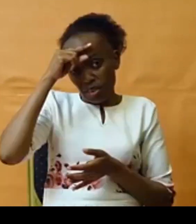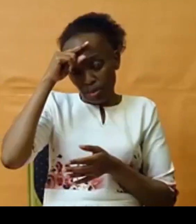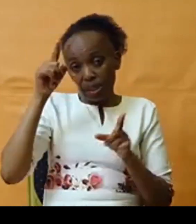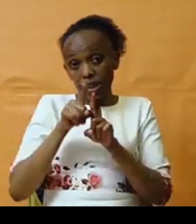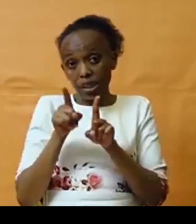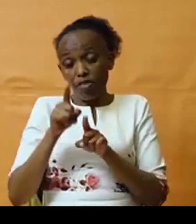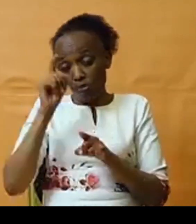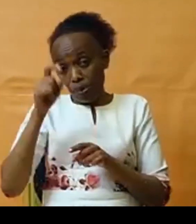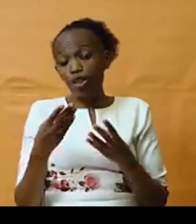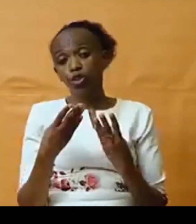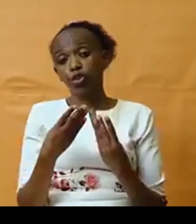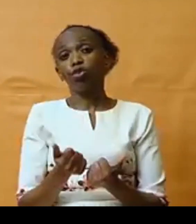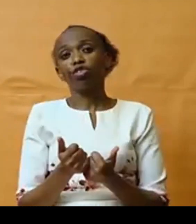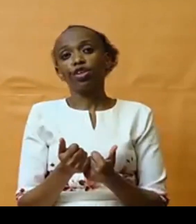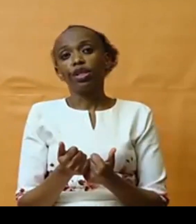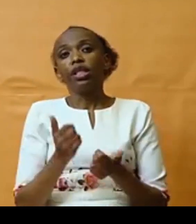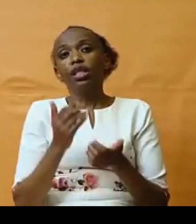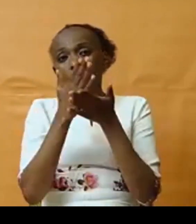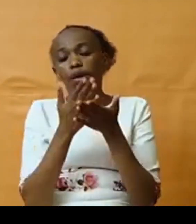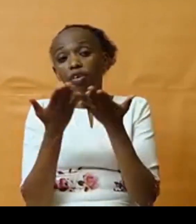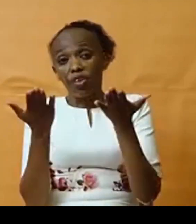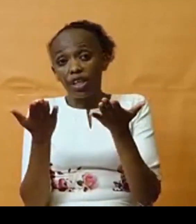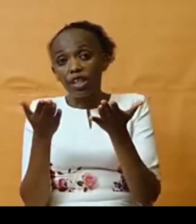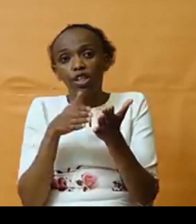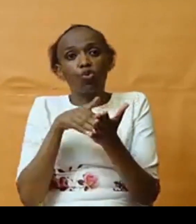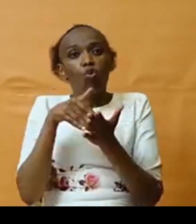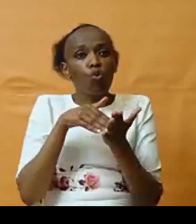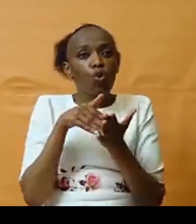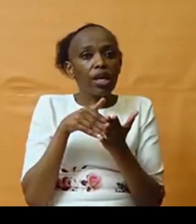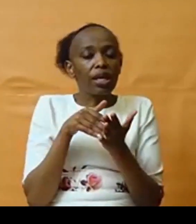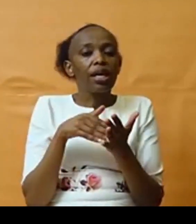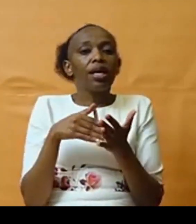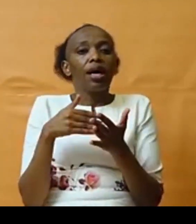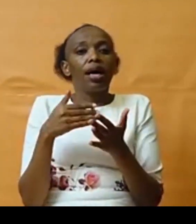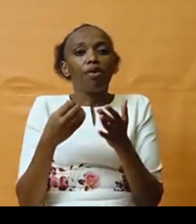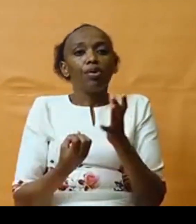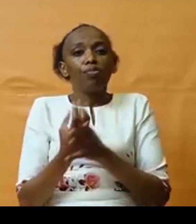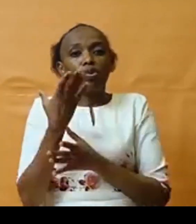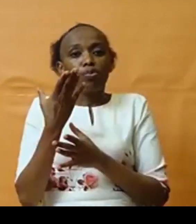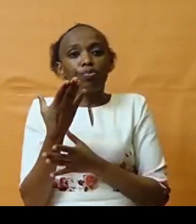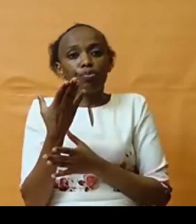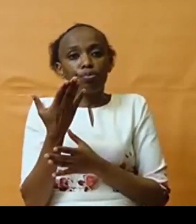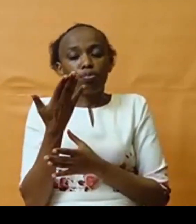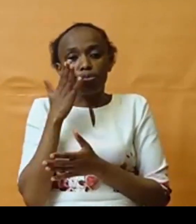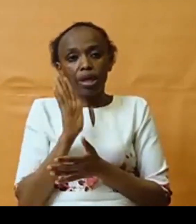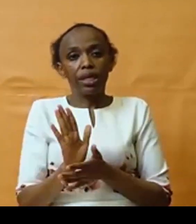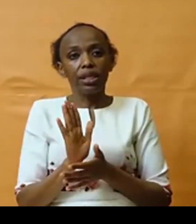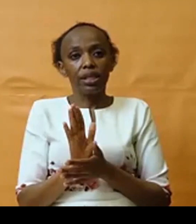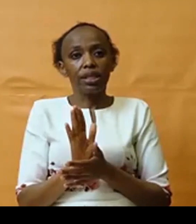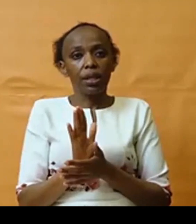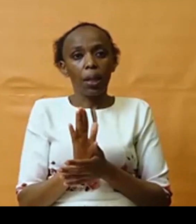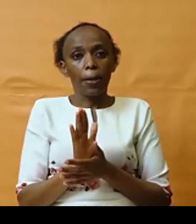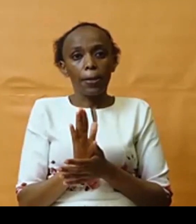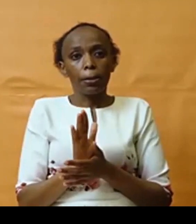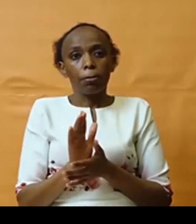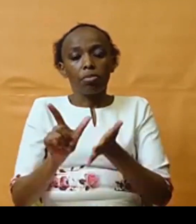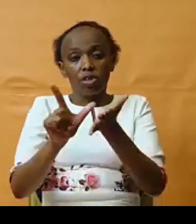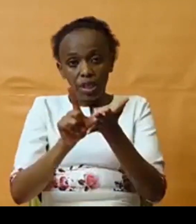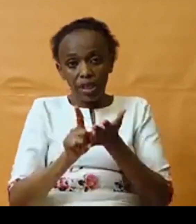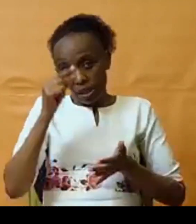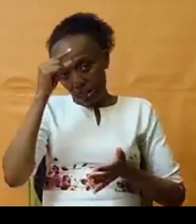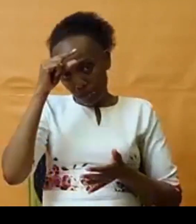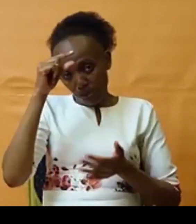with. Some of these vulnerabilities have been caused partly by poor debt governance